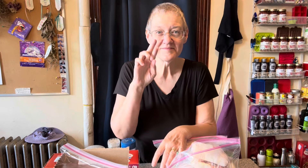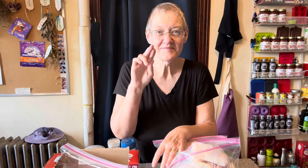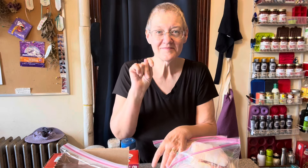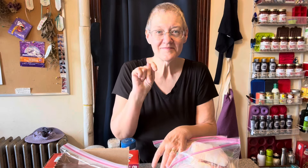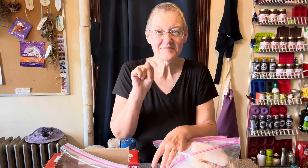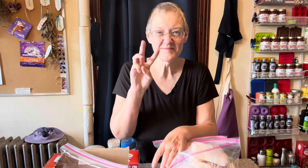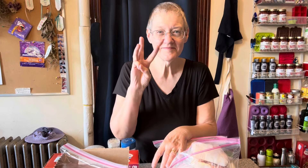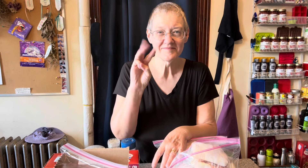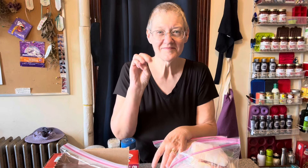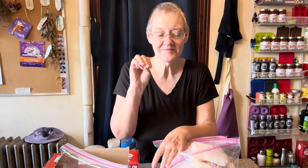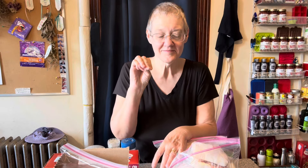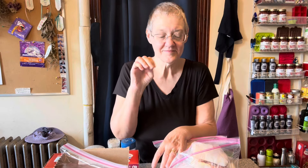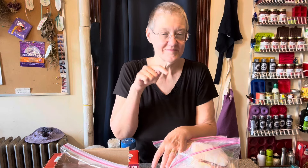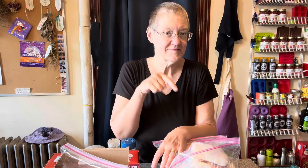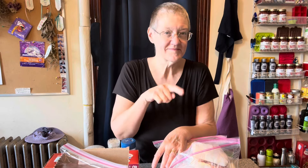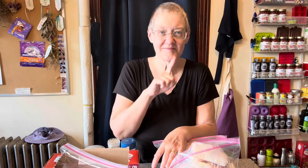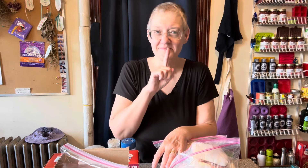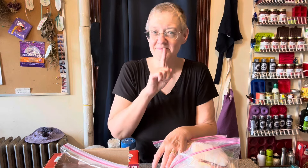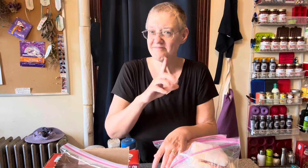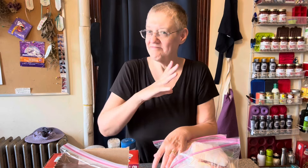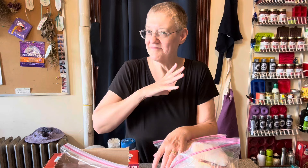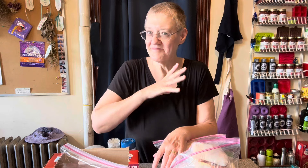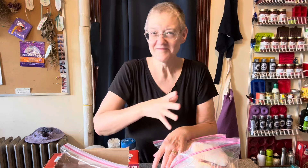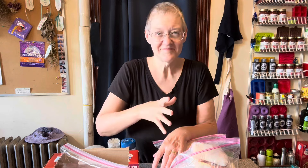Walmart is just a better option for me.